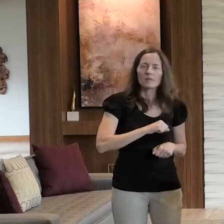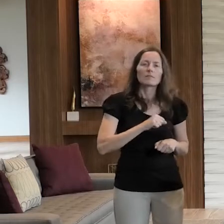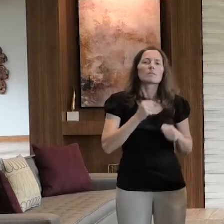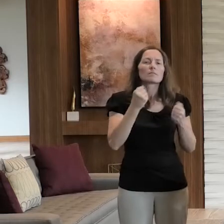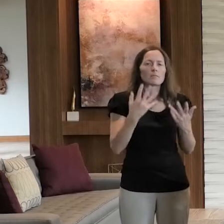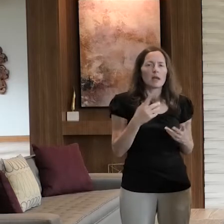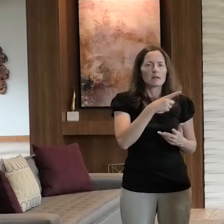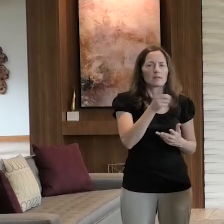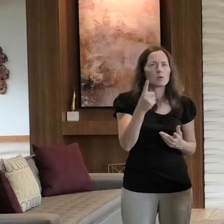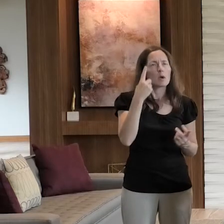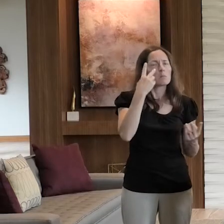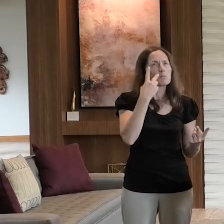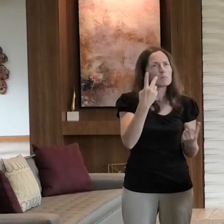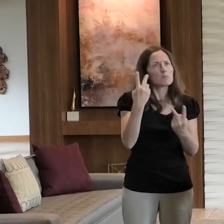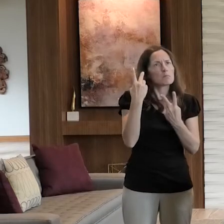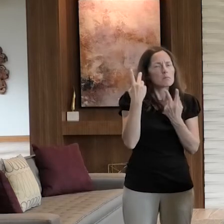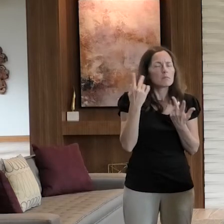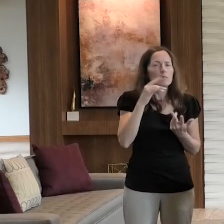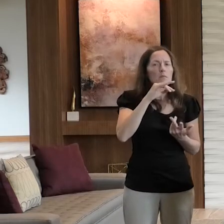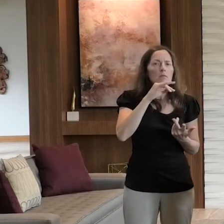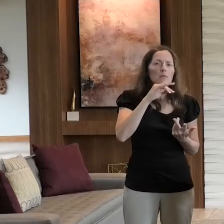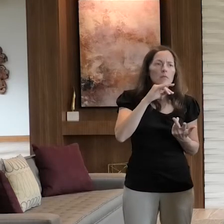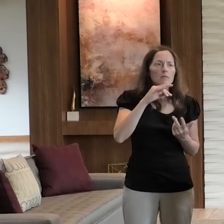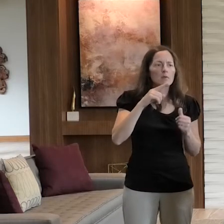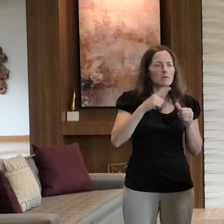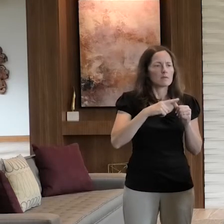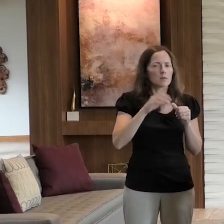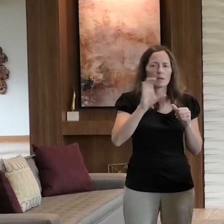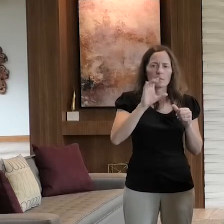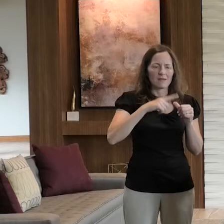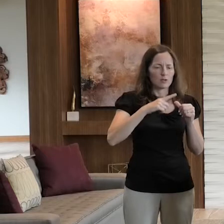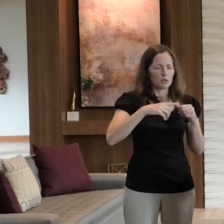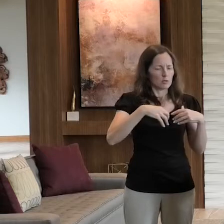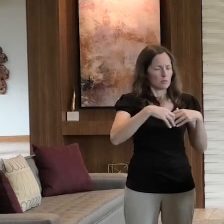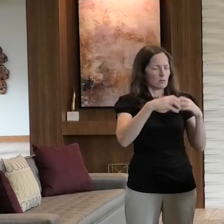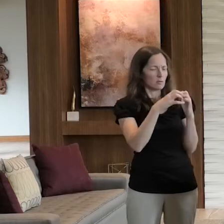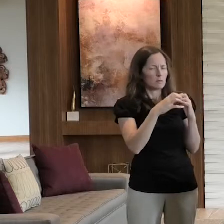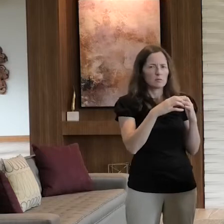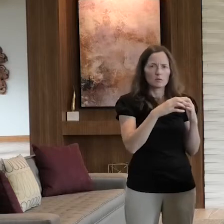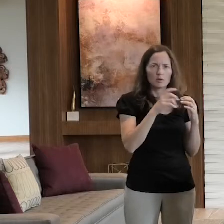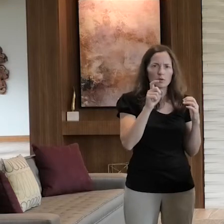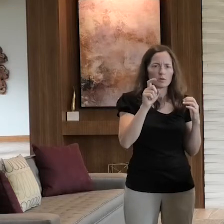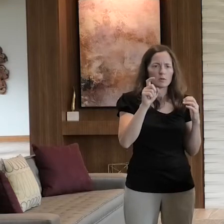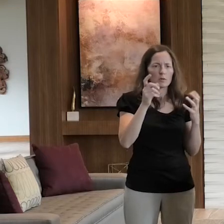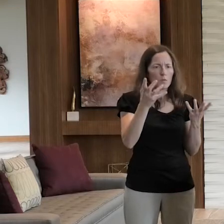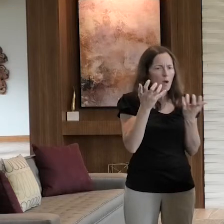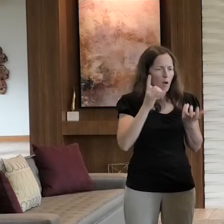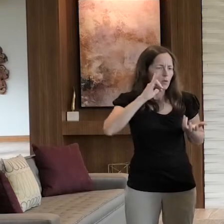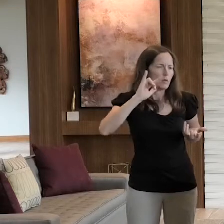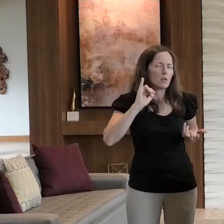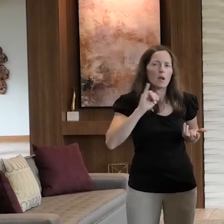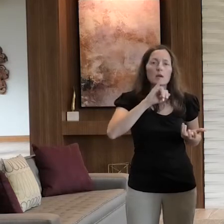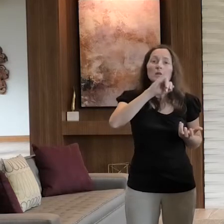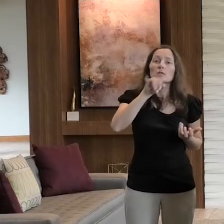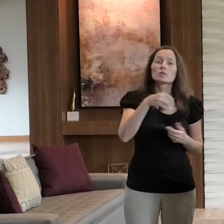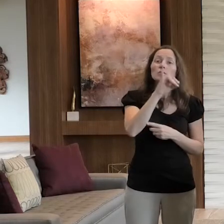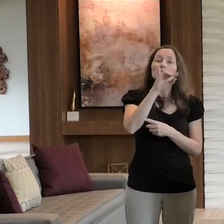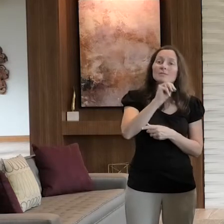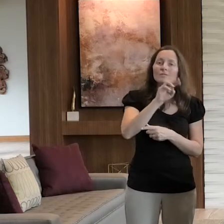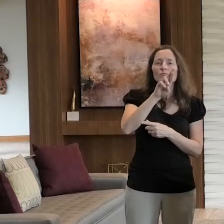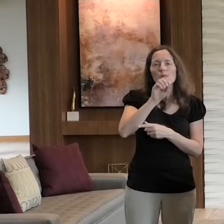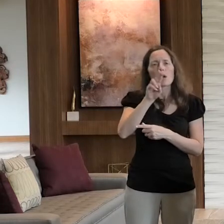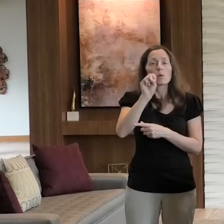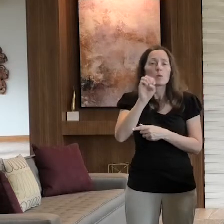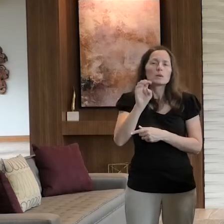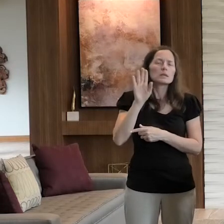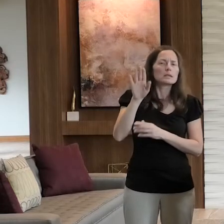Columbia, and the initial plans Jim Rouse's principles